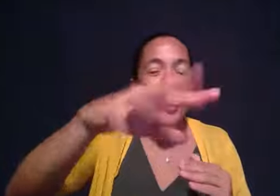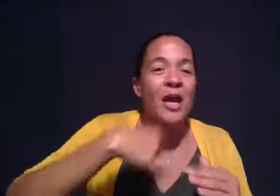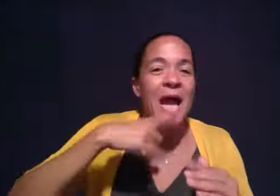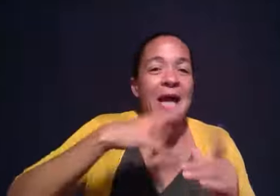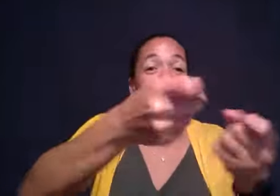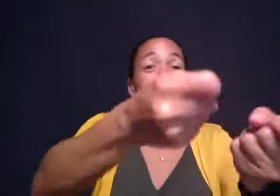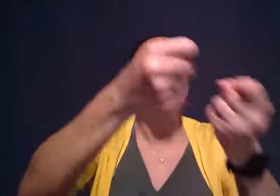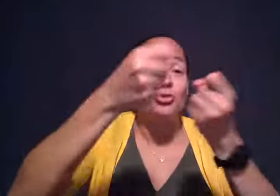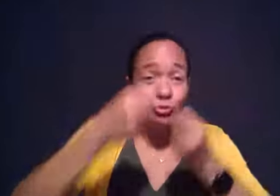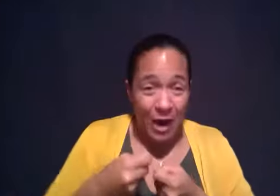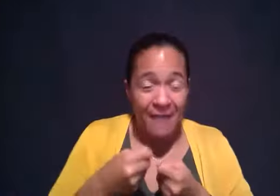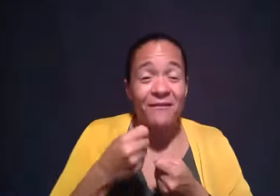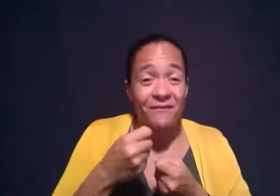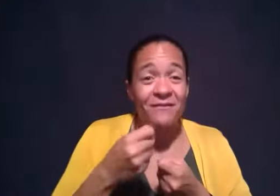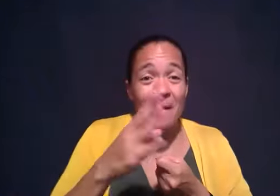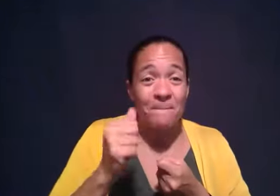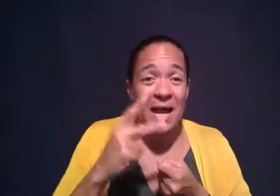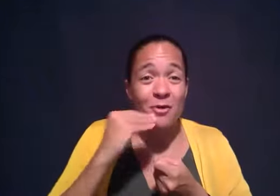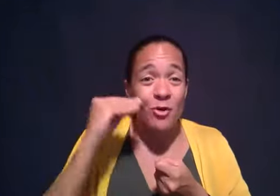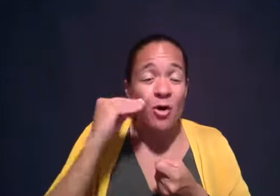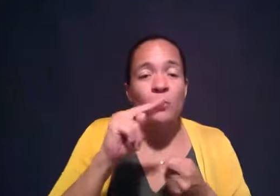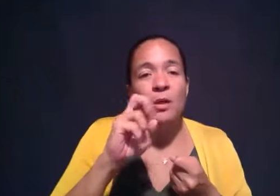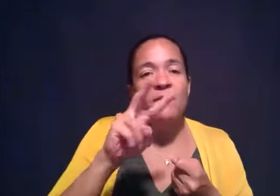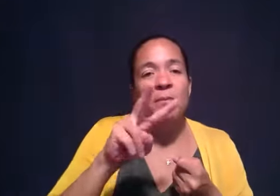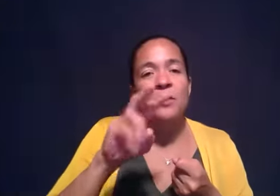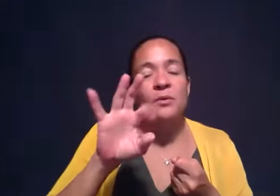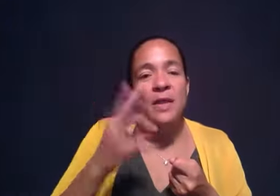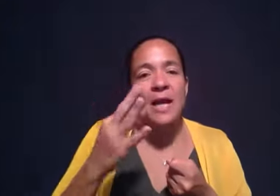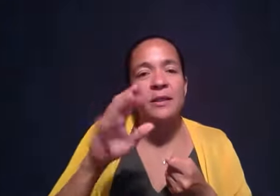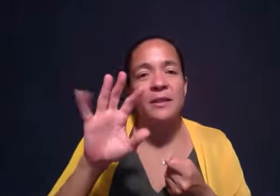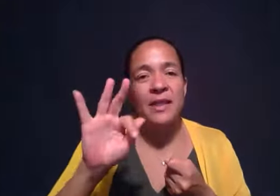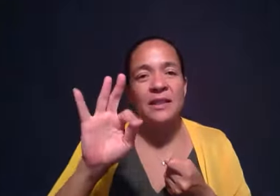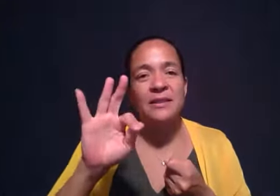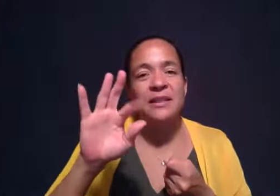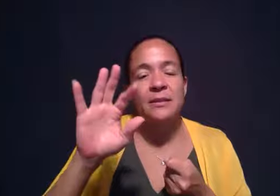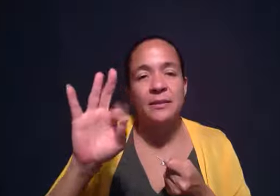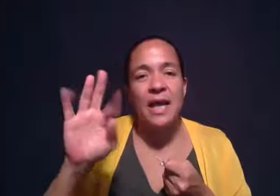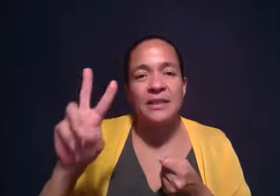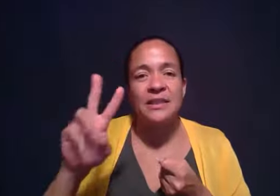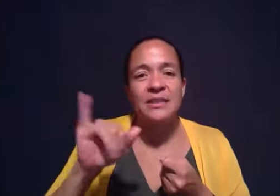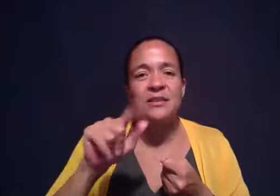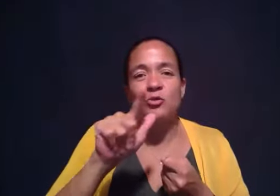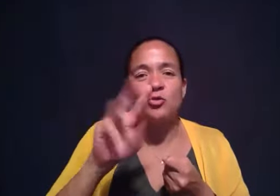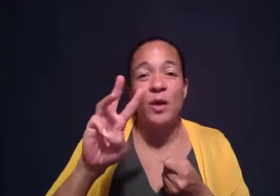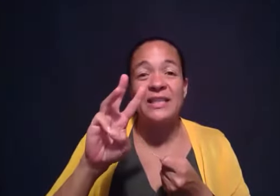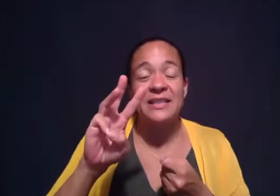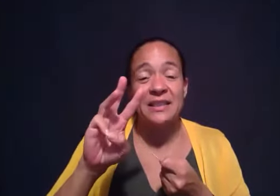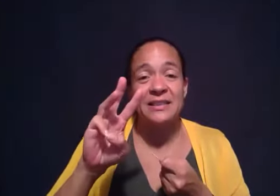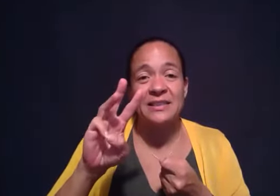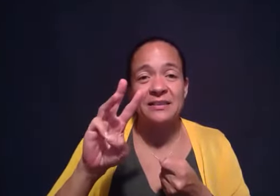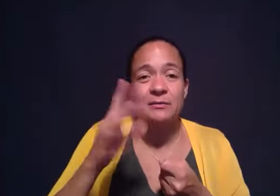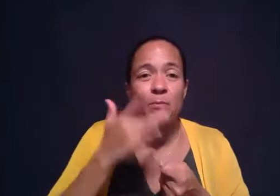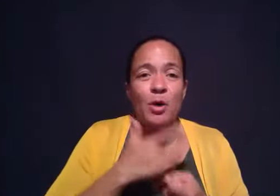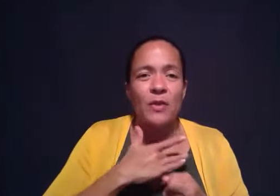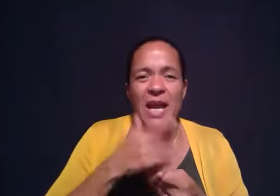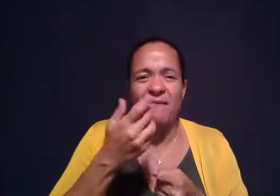of 1992, it was a couple of days after my 26th birthday, I got pulled over on a felony DWI.